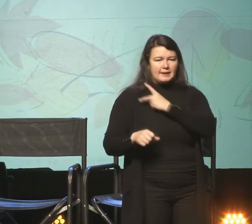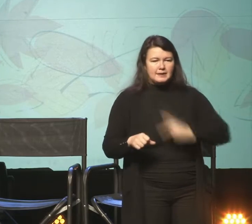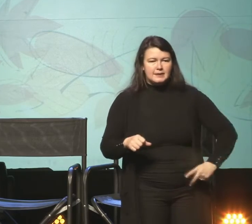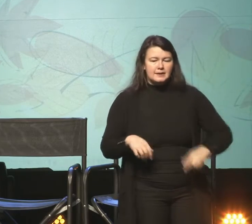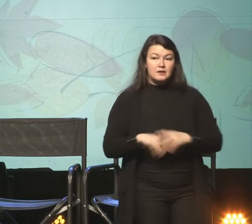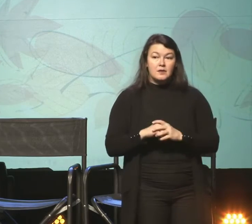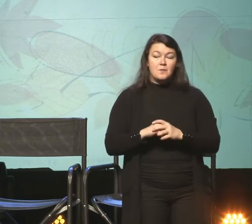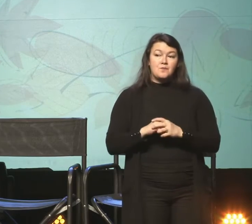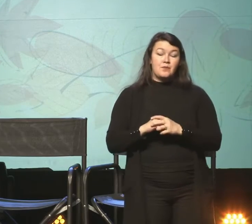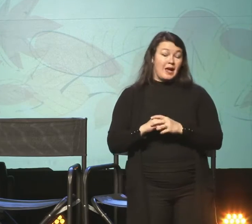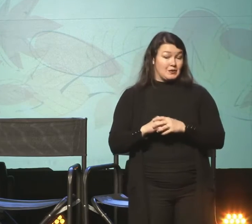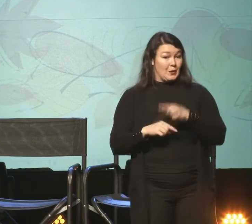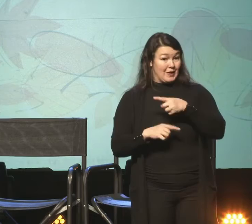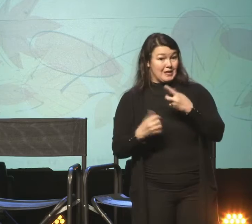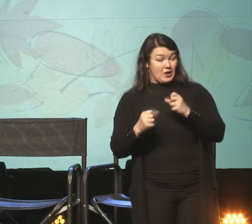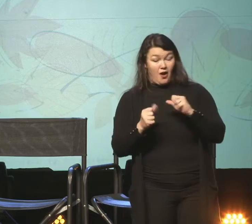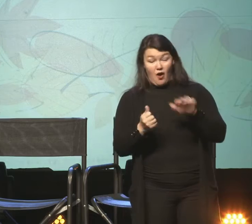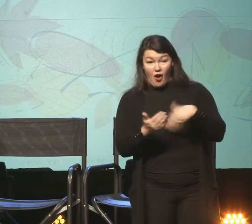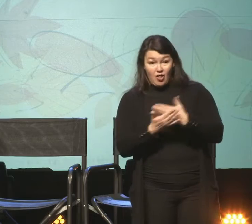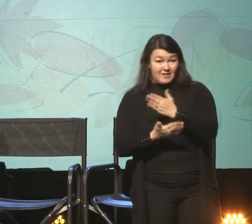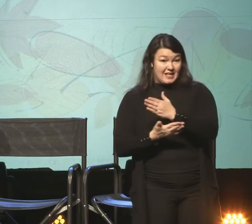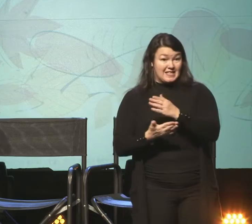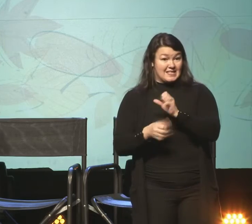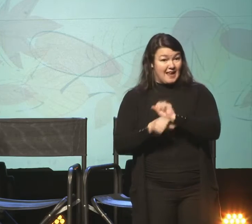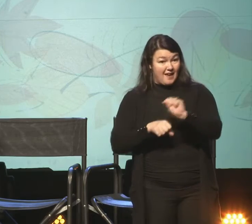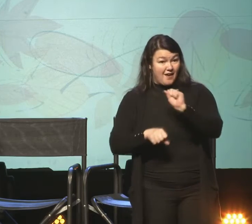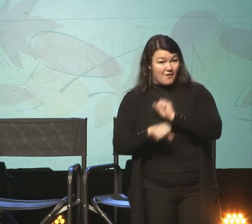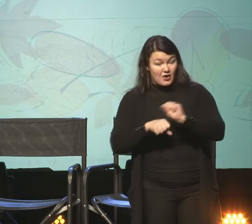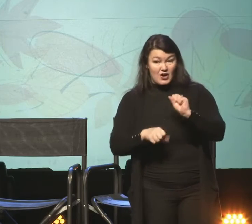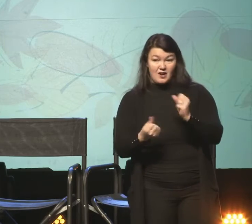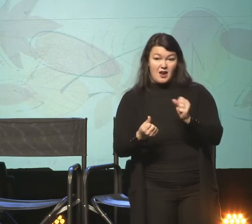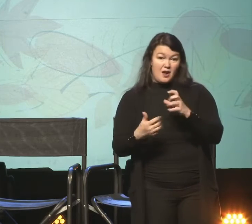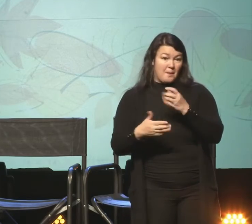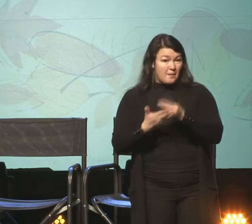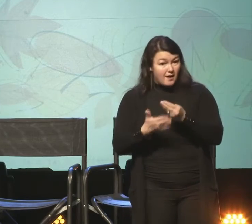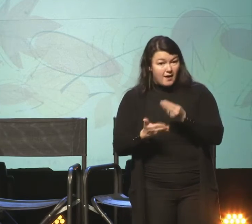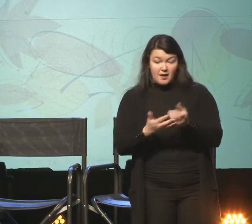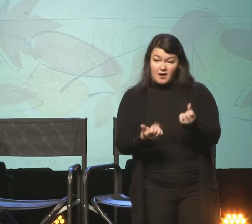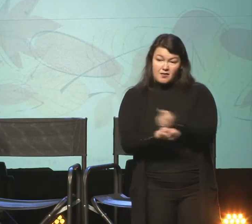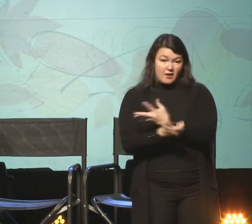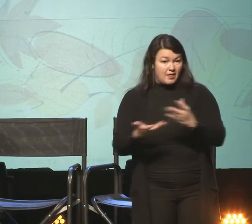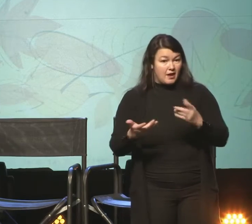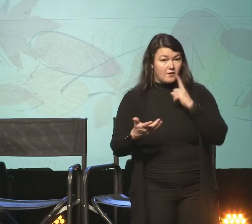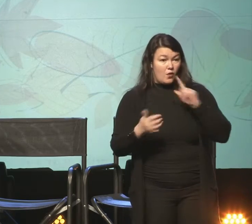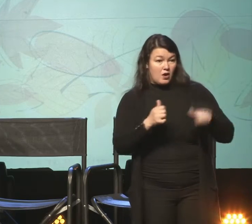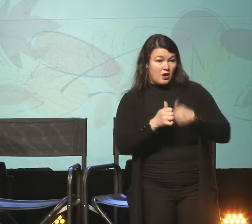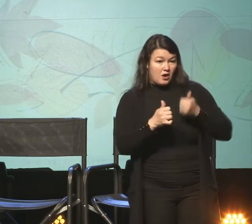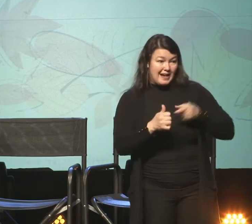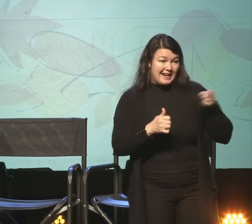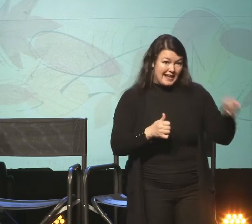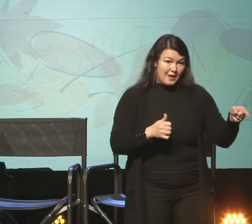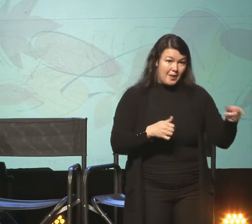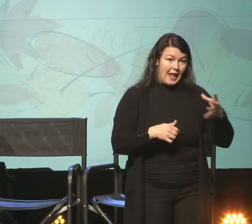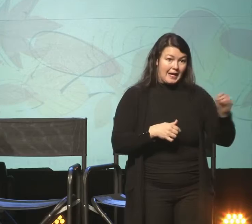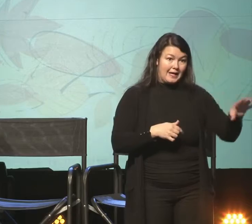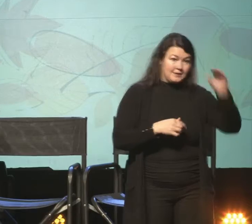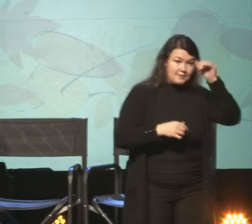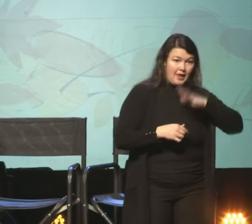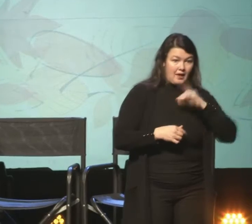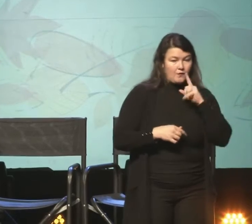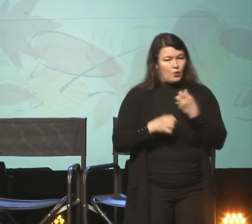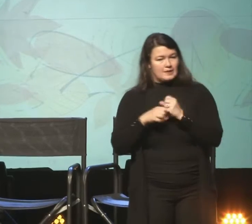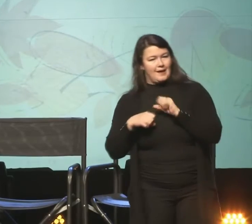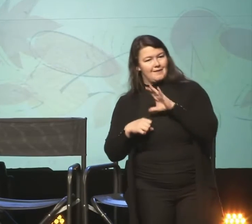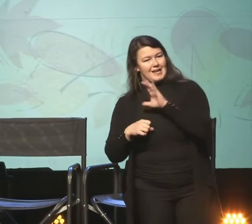his energy and effort and resources, the army, chasing down David and his men, trying to kill him to save